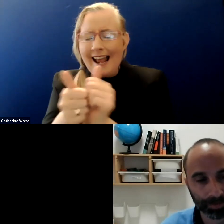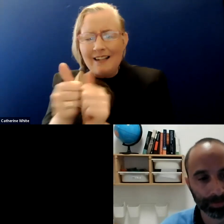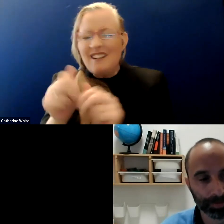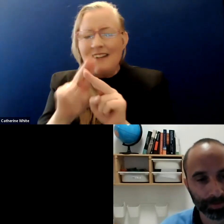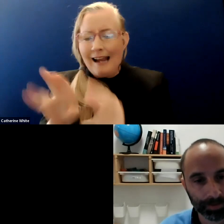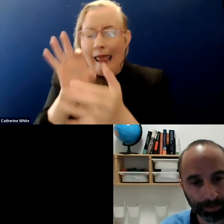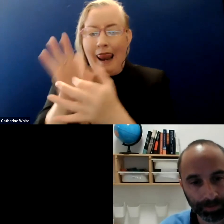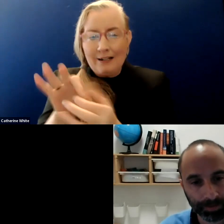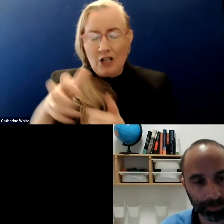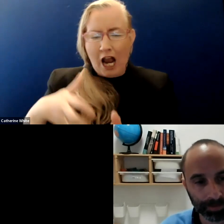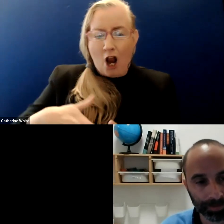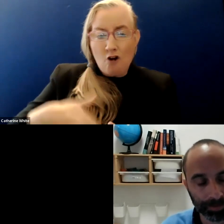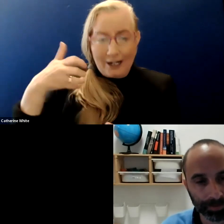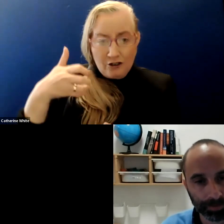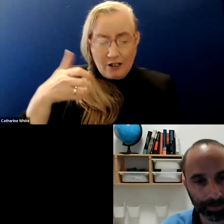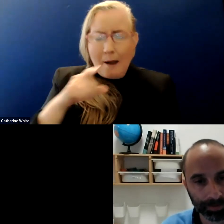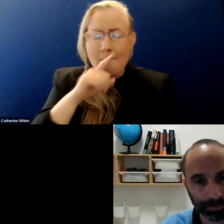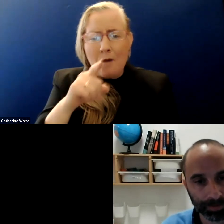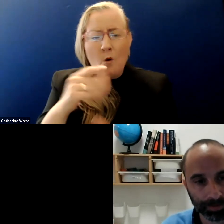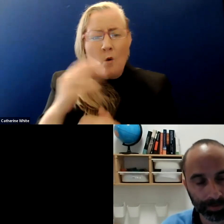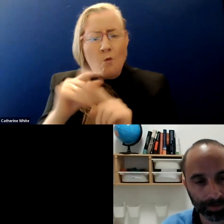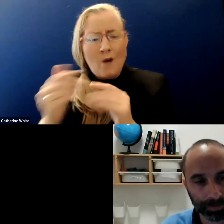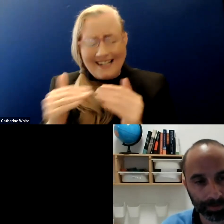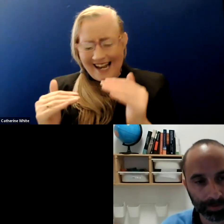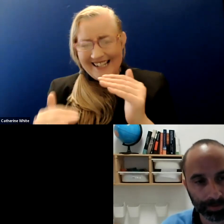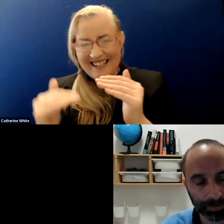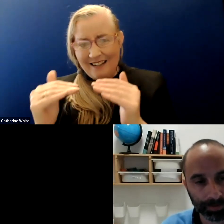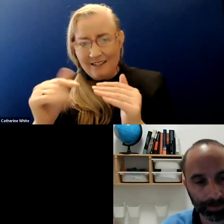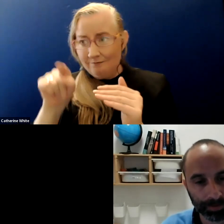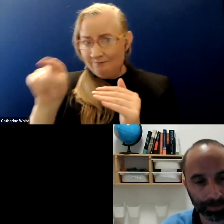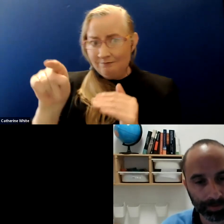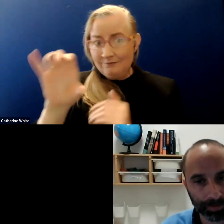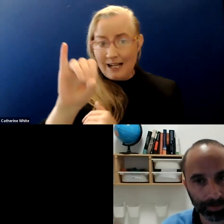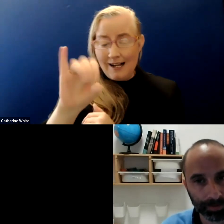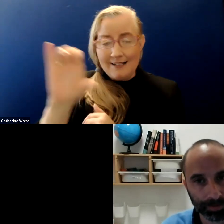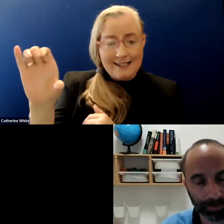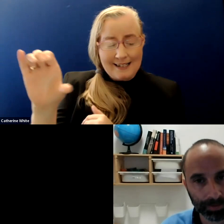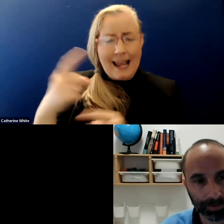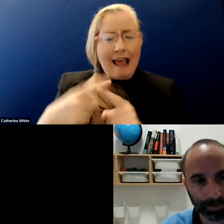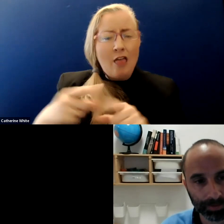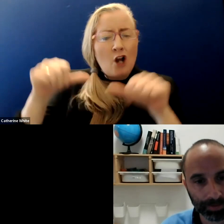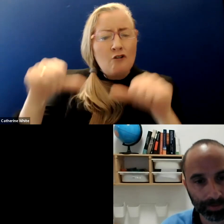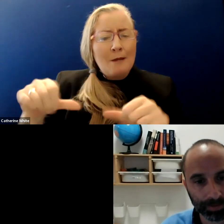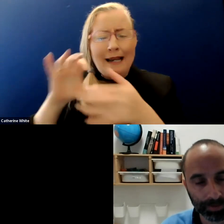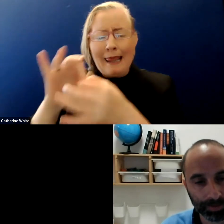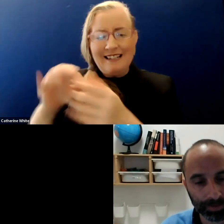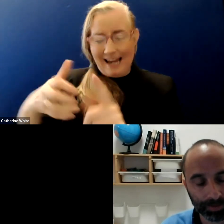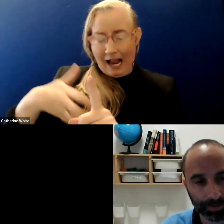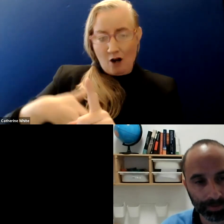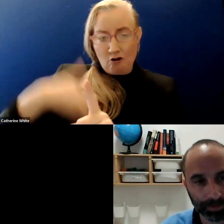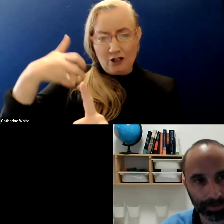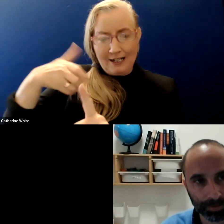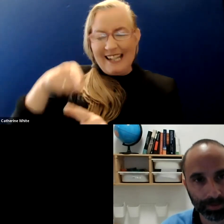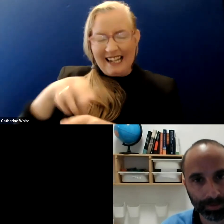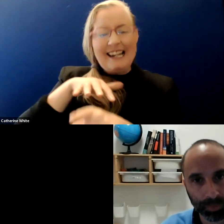aggression, I was wondering to what extent developments at the ICC and the agreement on aggression may have influenced the Human